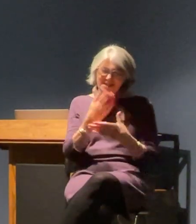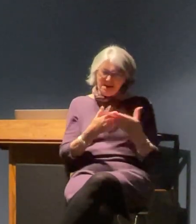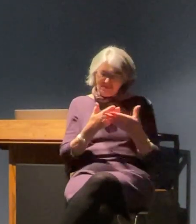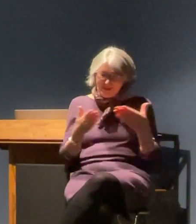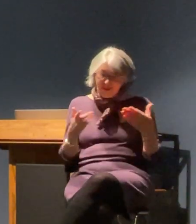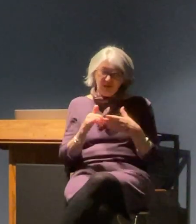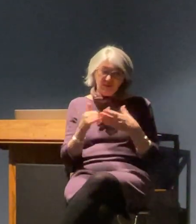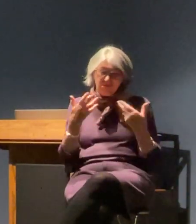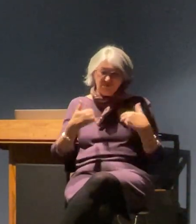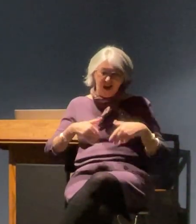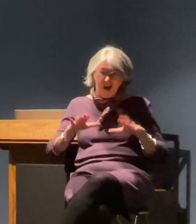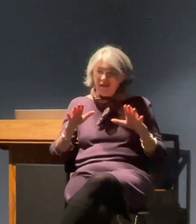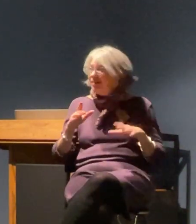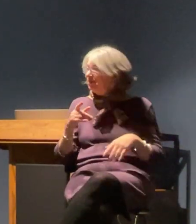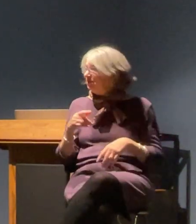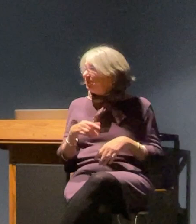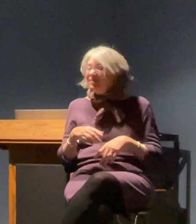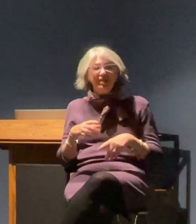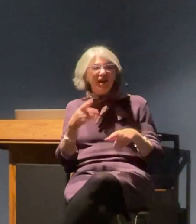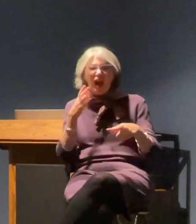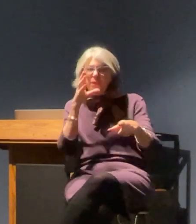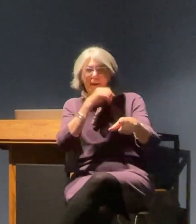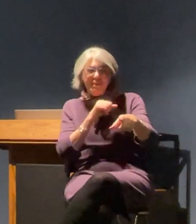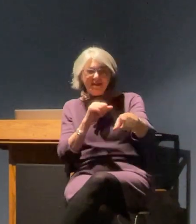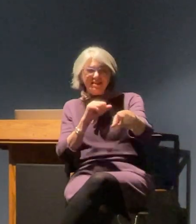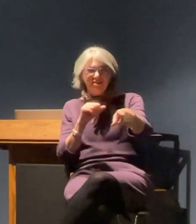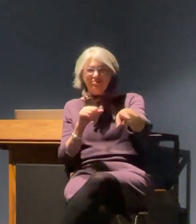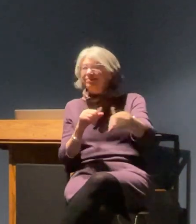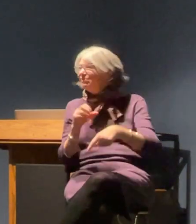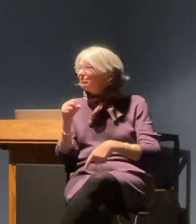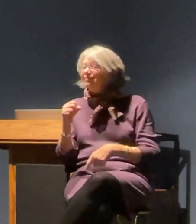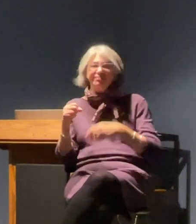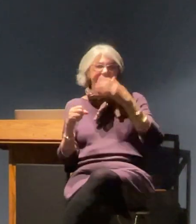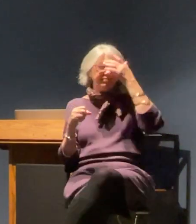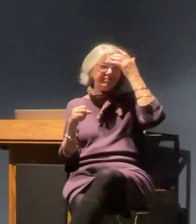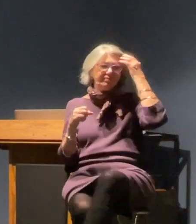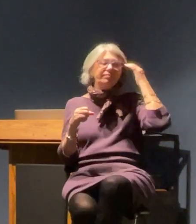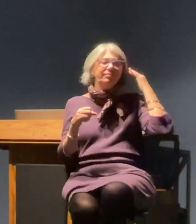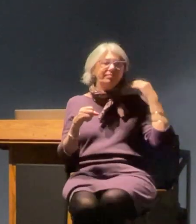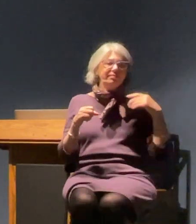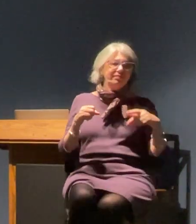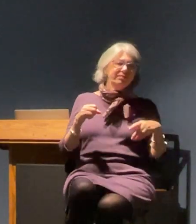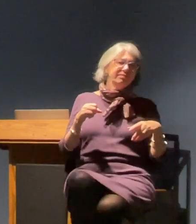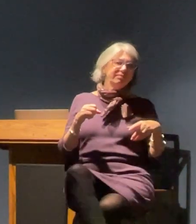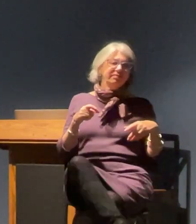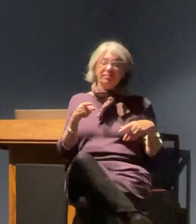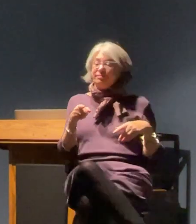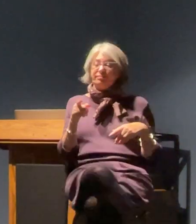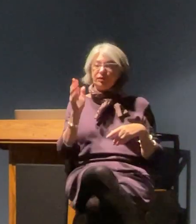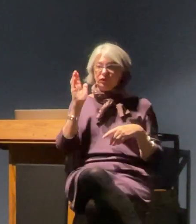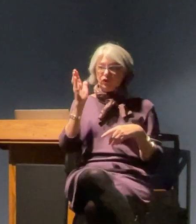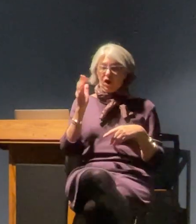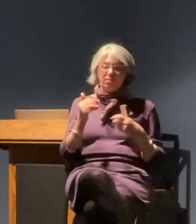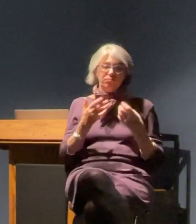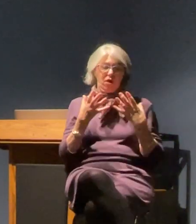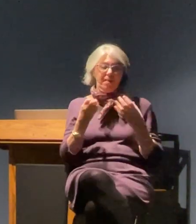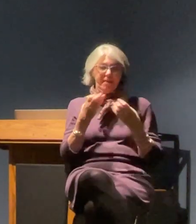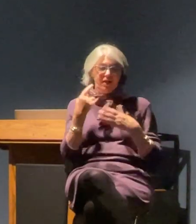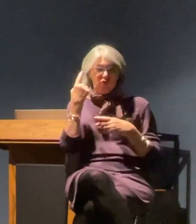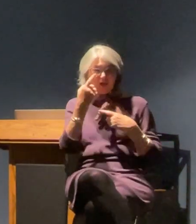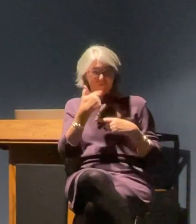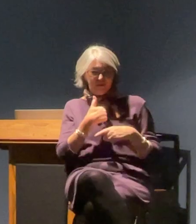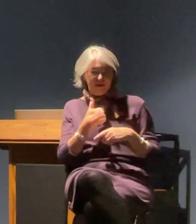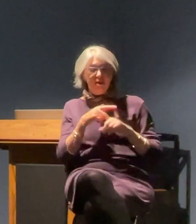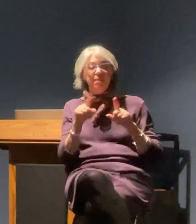those are long gone. I think she had her hand up. I don't want to mess up. I'm sorry. Oh, yes. Your talk brought up so many thoughts for